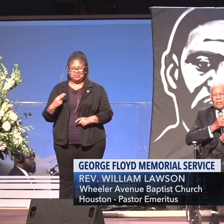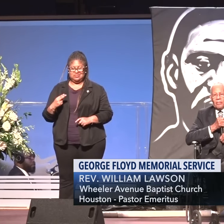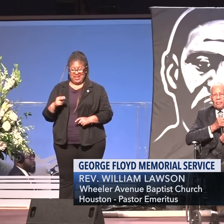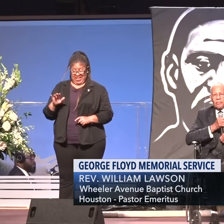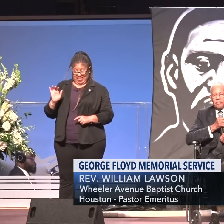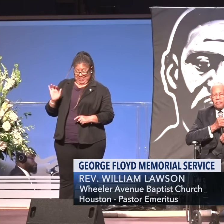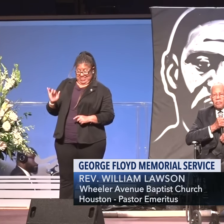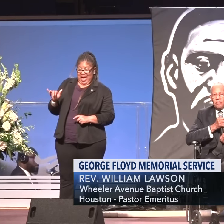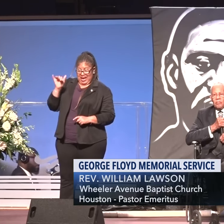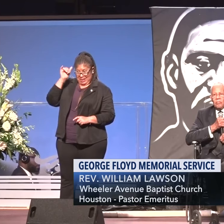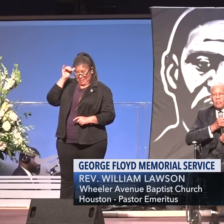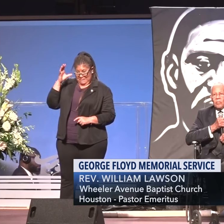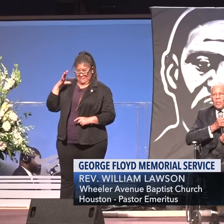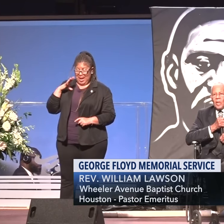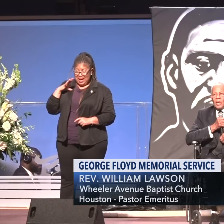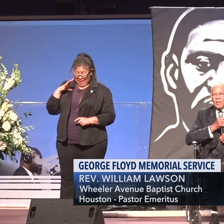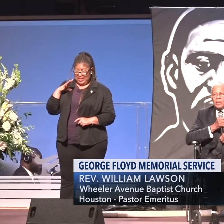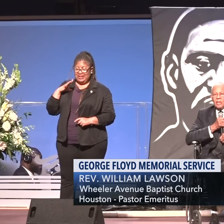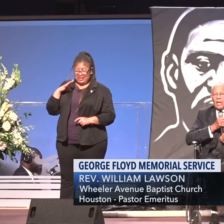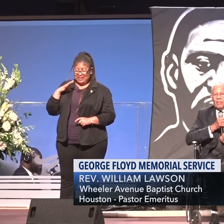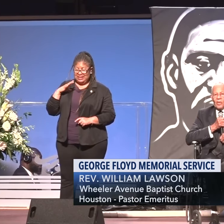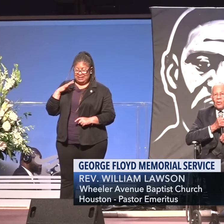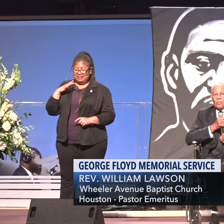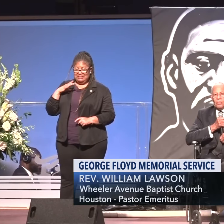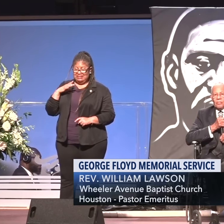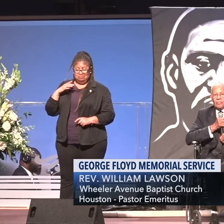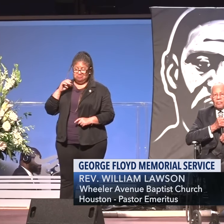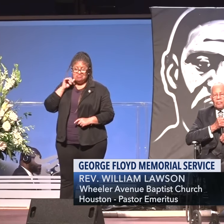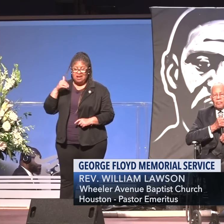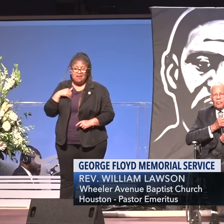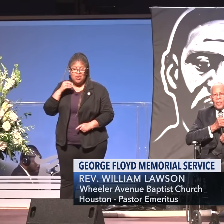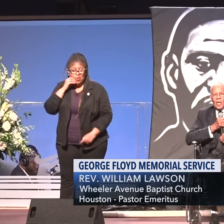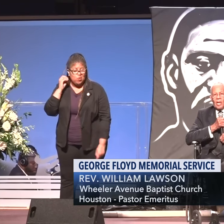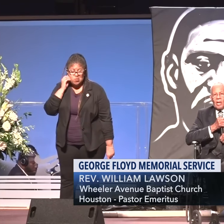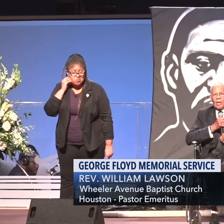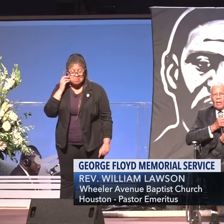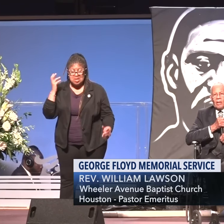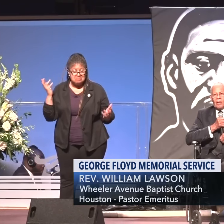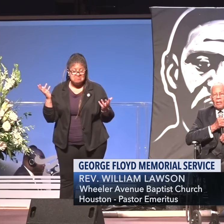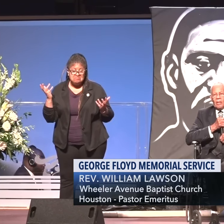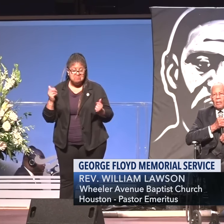And that man didn't have a home